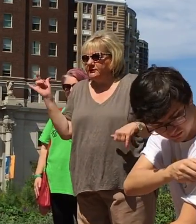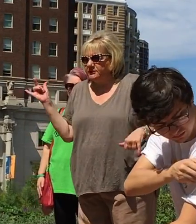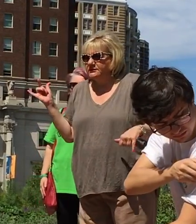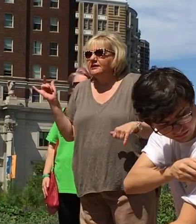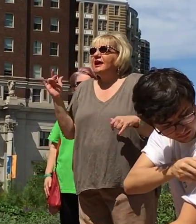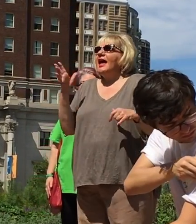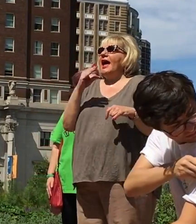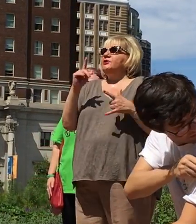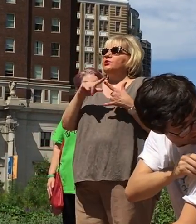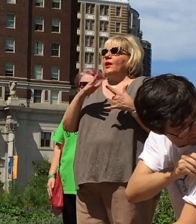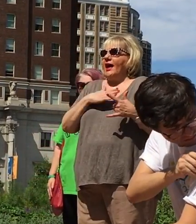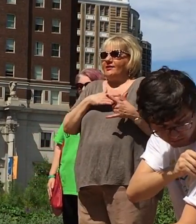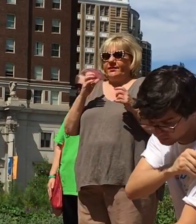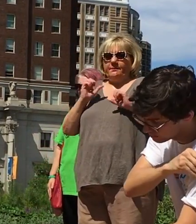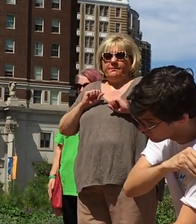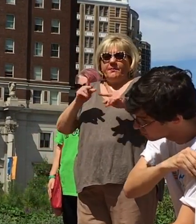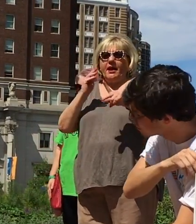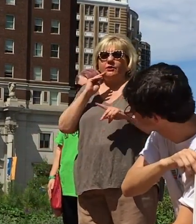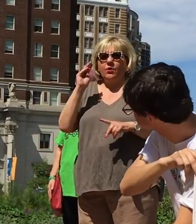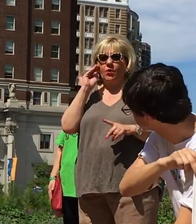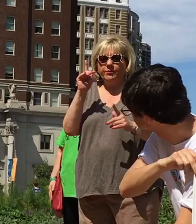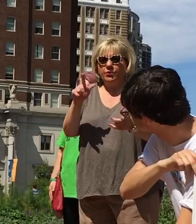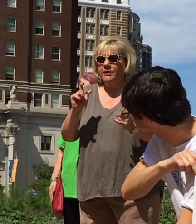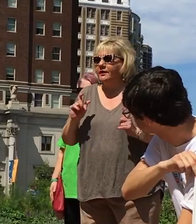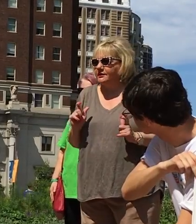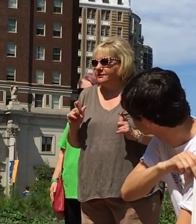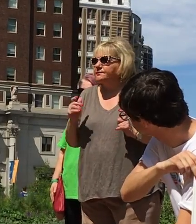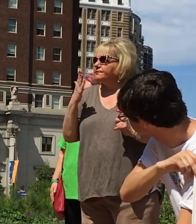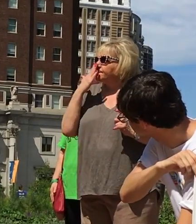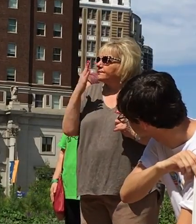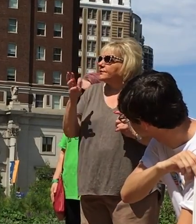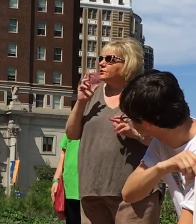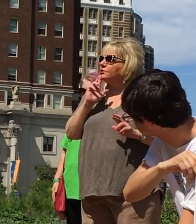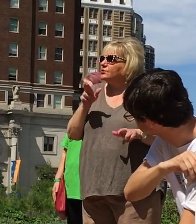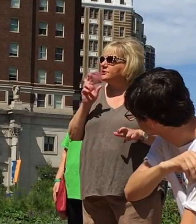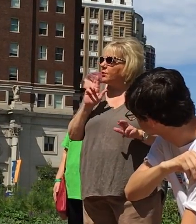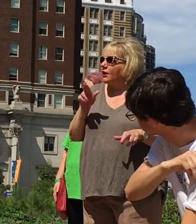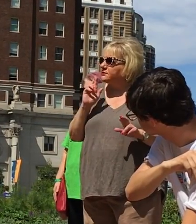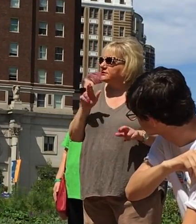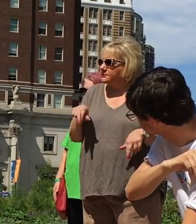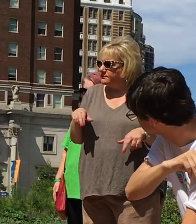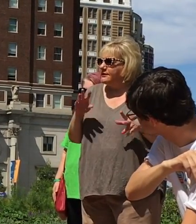get them back home quickly. Good response. Category 1.